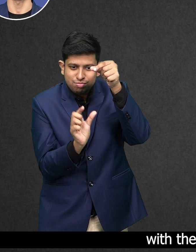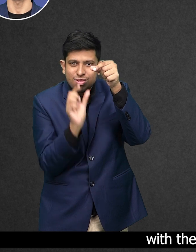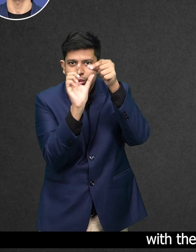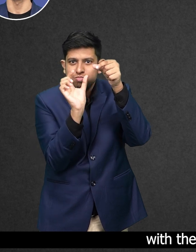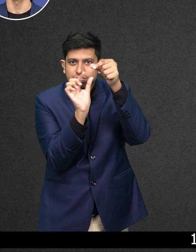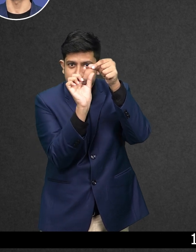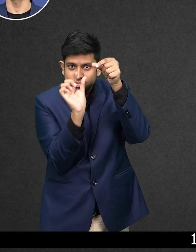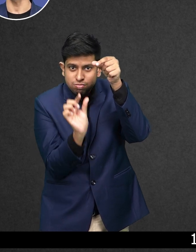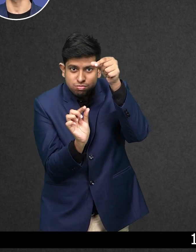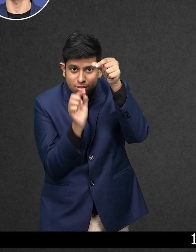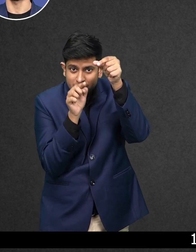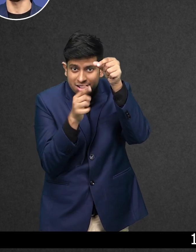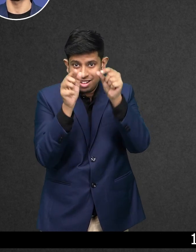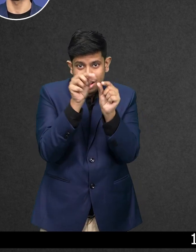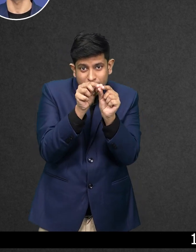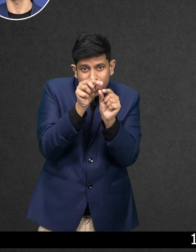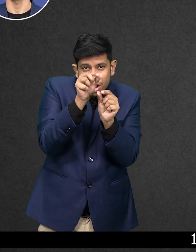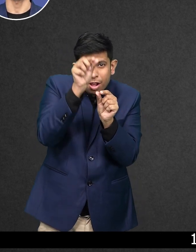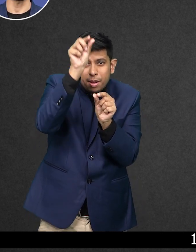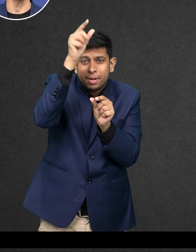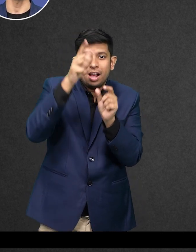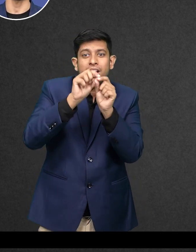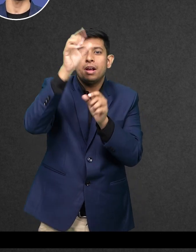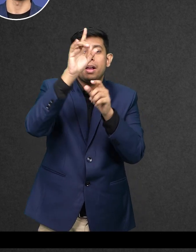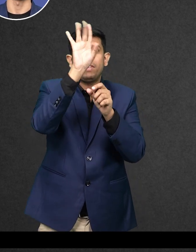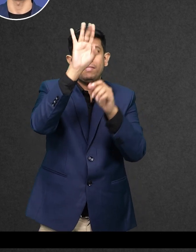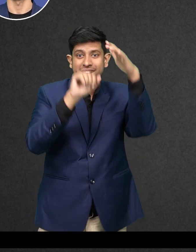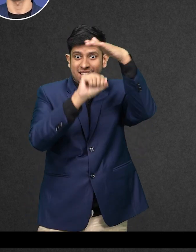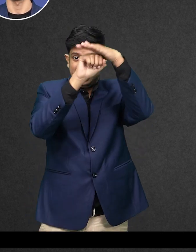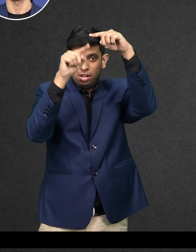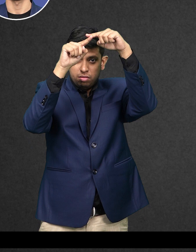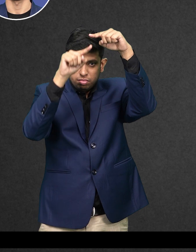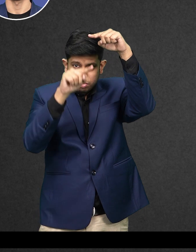from 15 at the top to the 45 at the bottom.